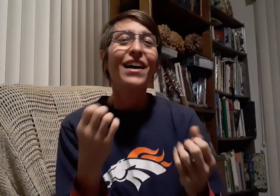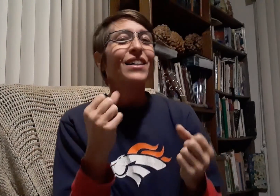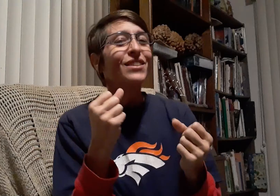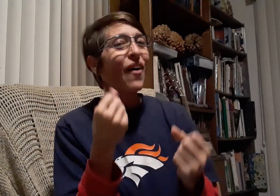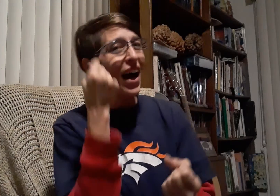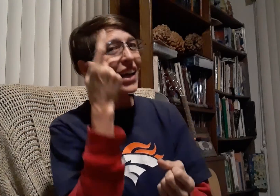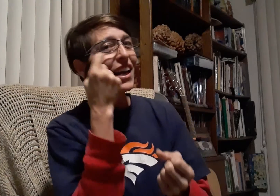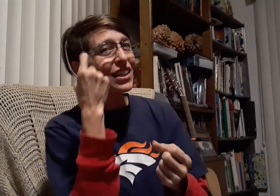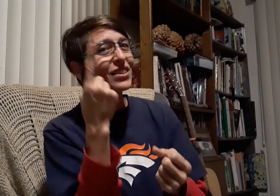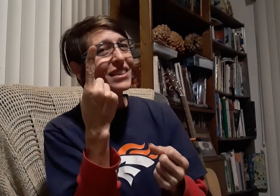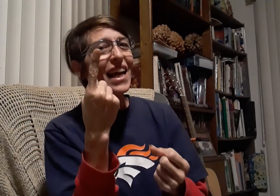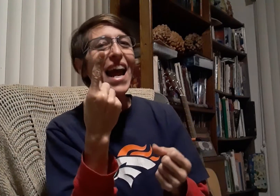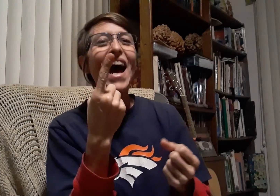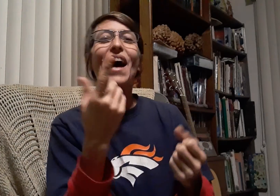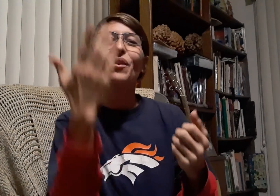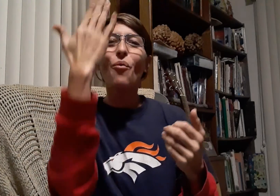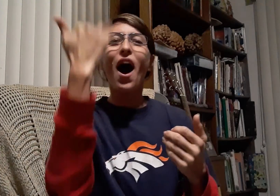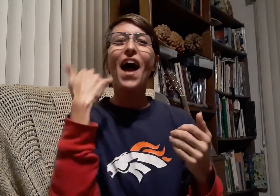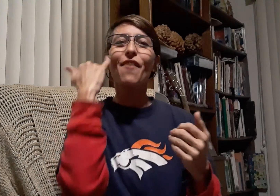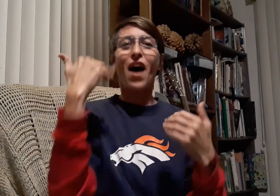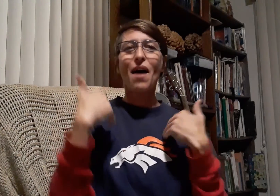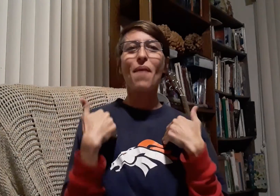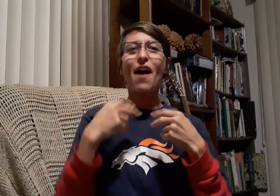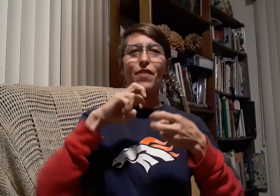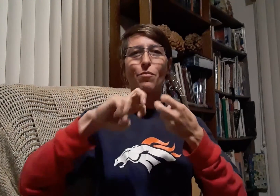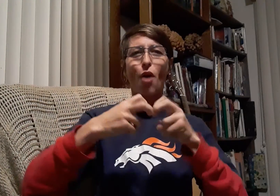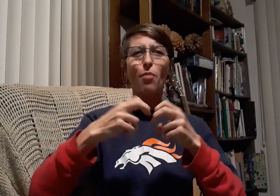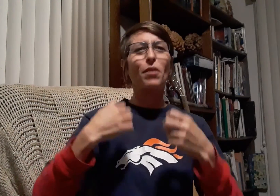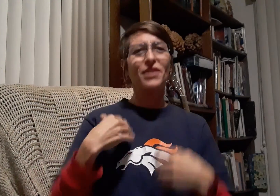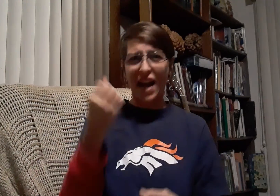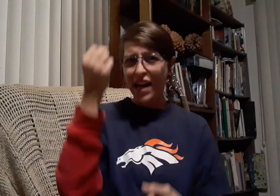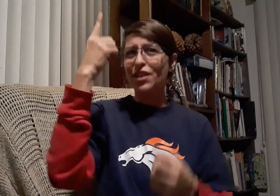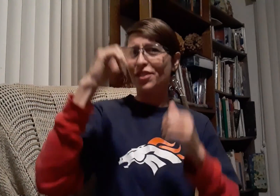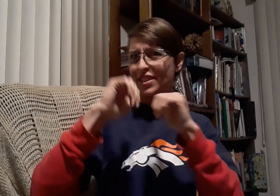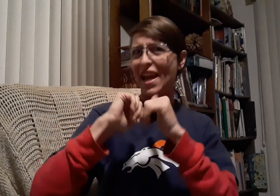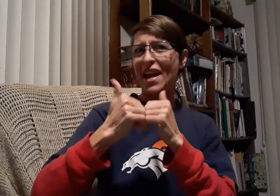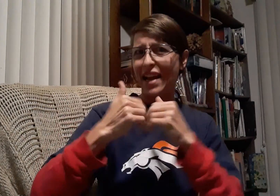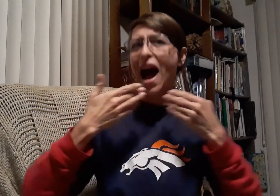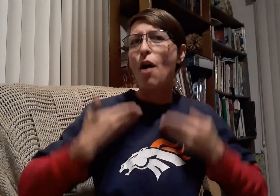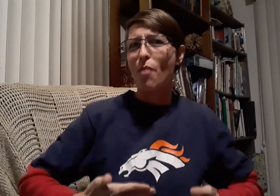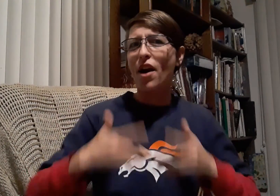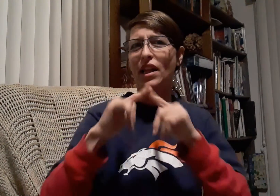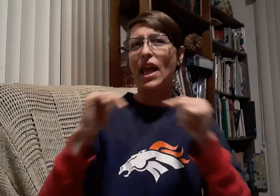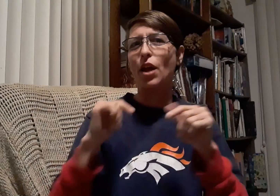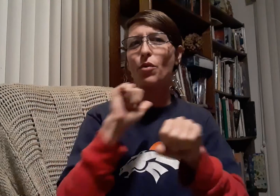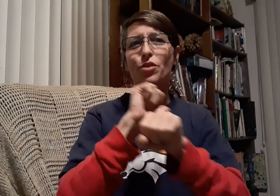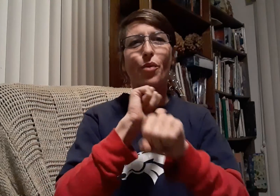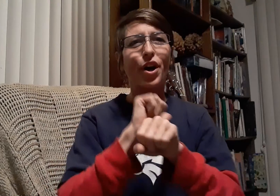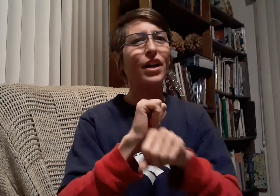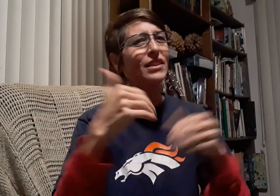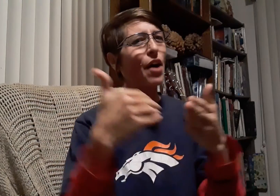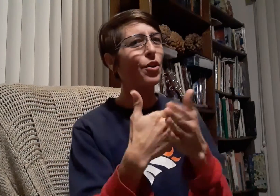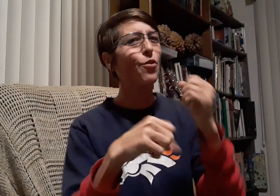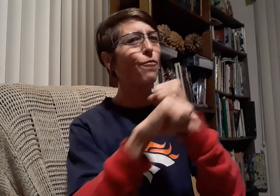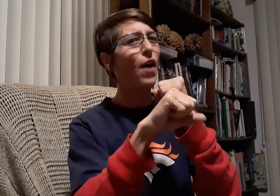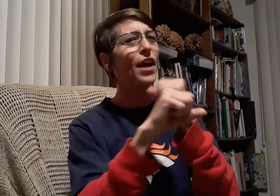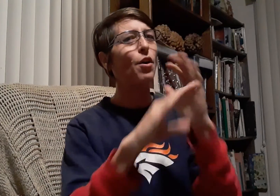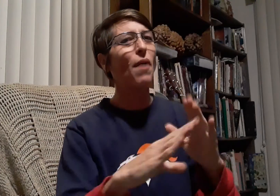So I can understand why, if I'm having problems and I understand how body language works, how a new fighter might